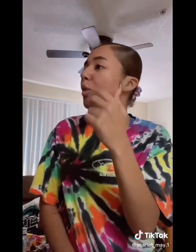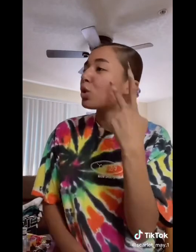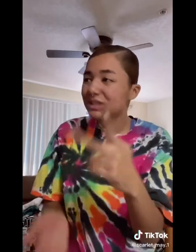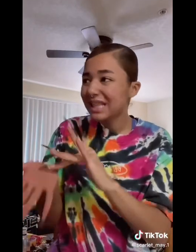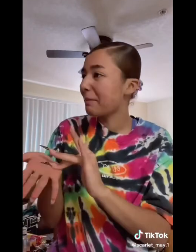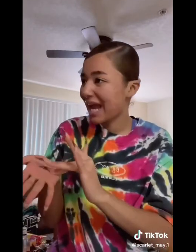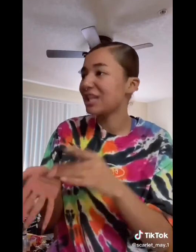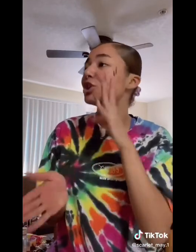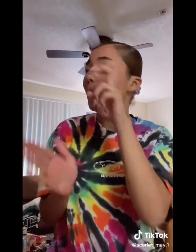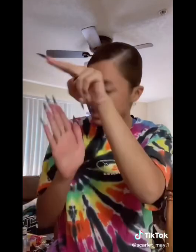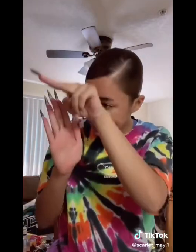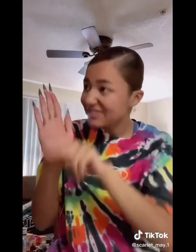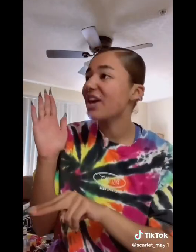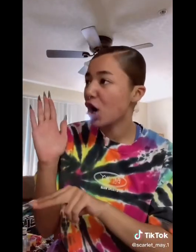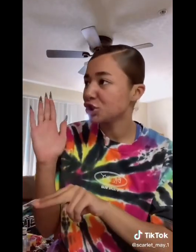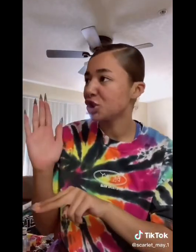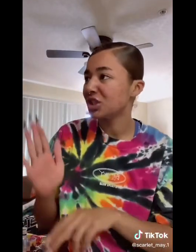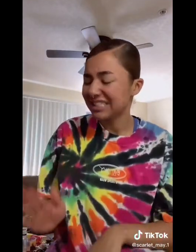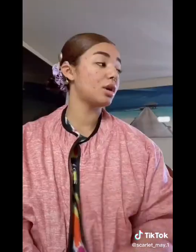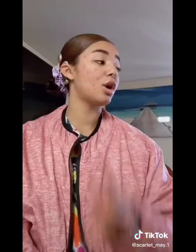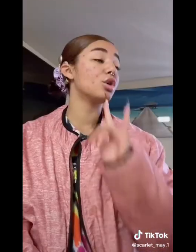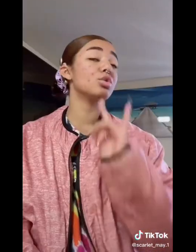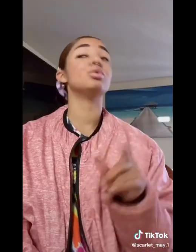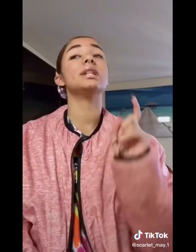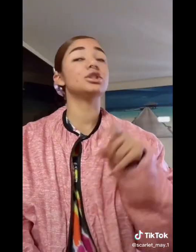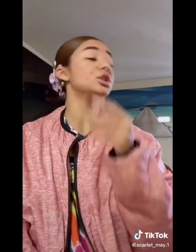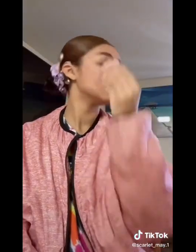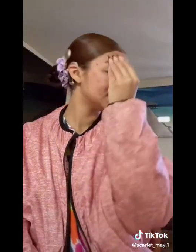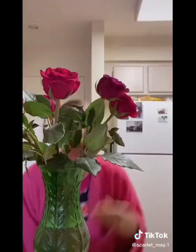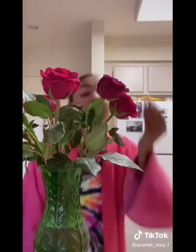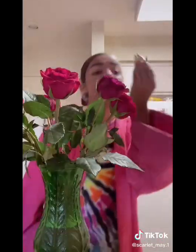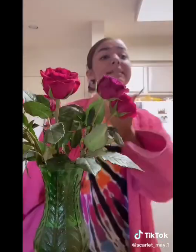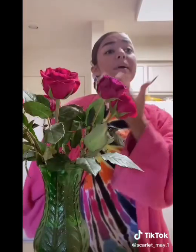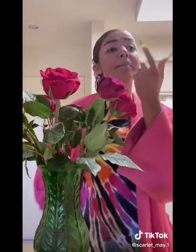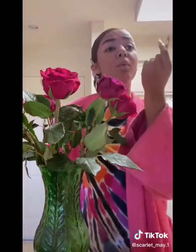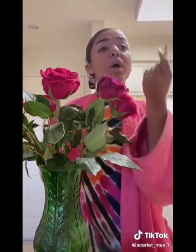the medication. I'll be 6 feet under. Ouch. Tell her. Tell me what?